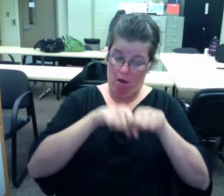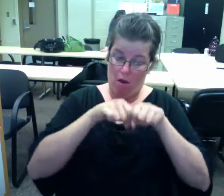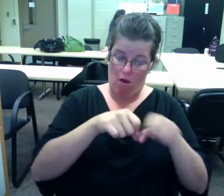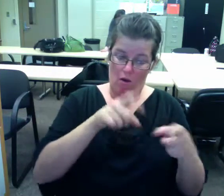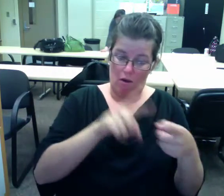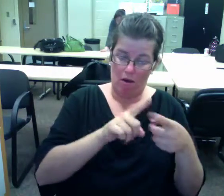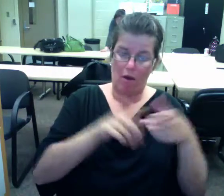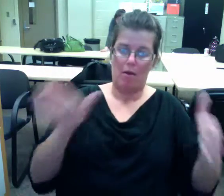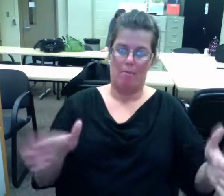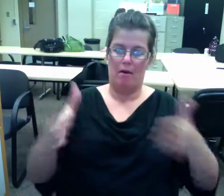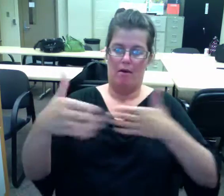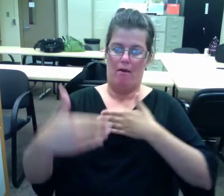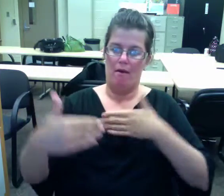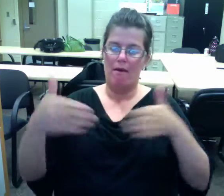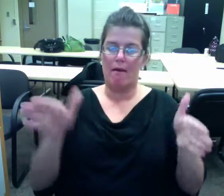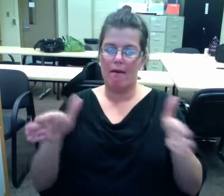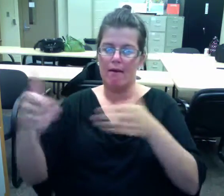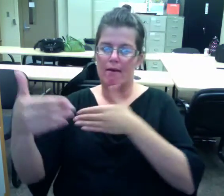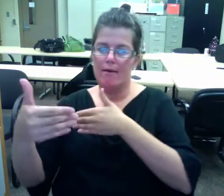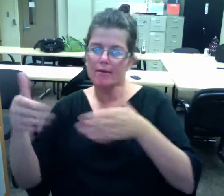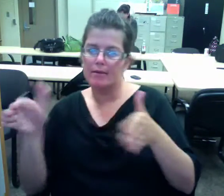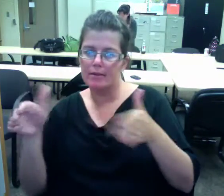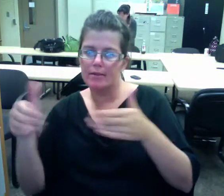Let's say each wall will be 10 feet long